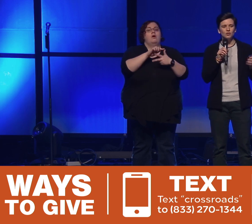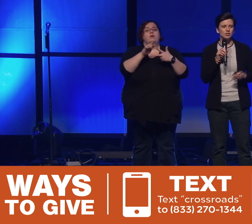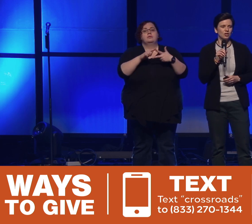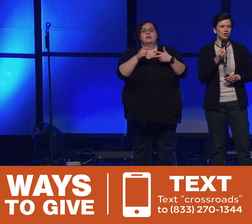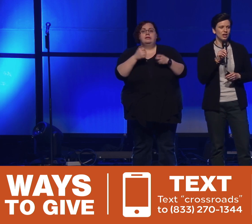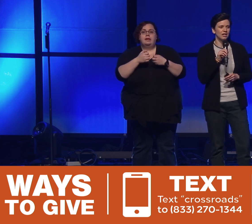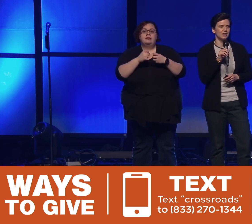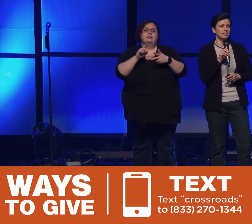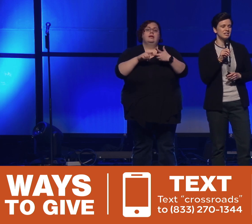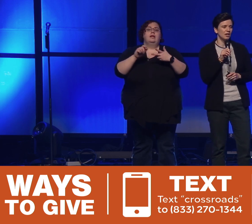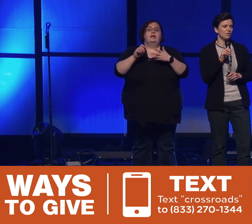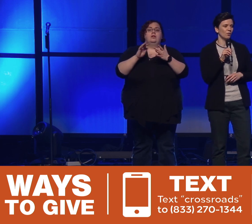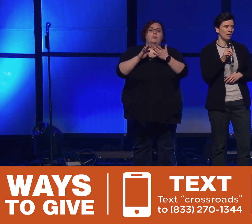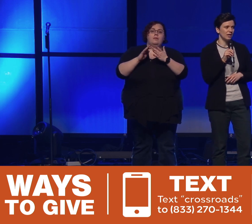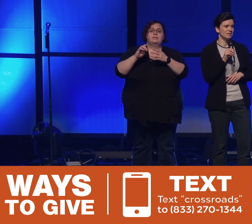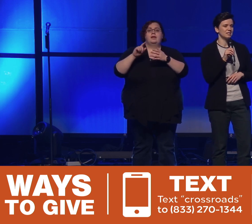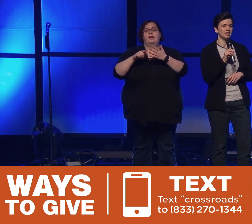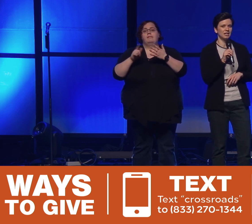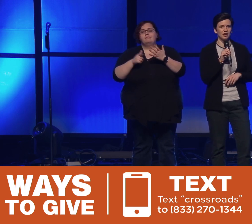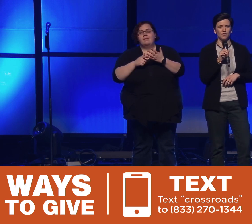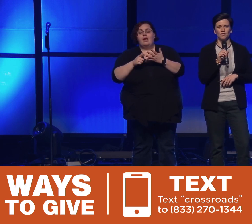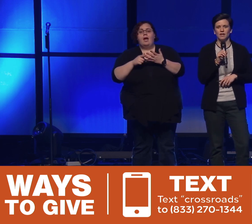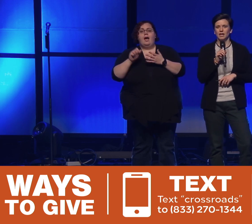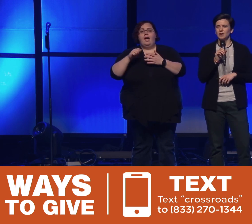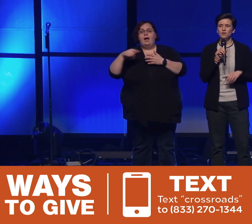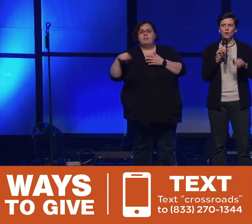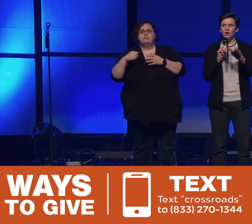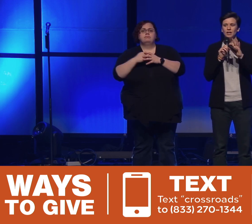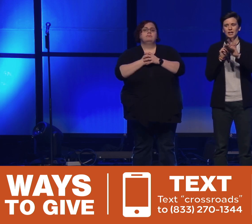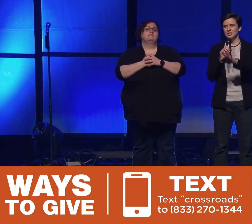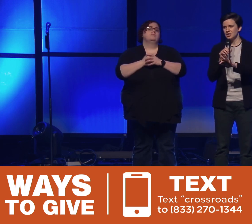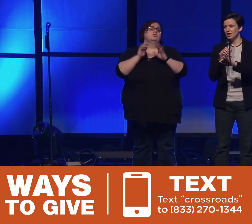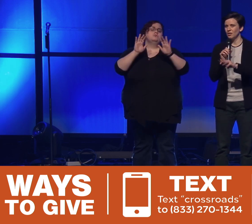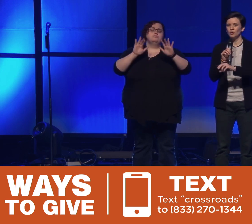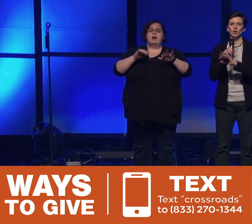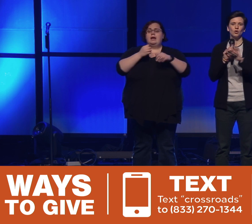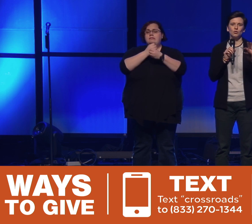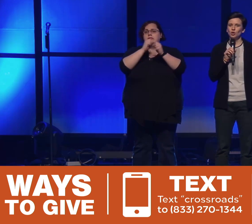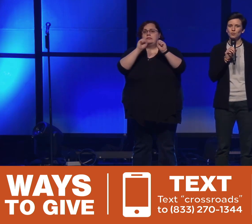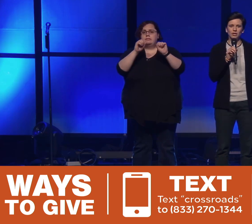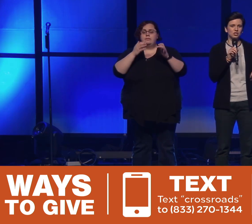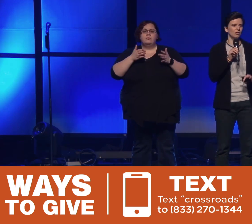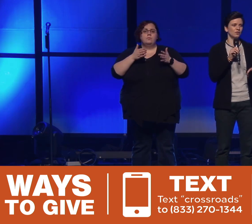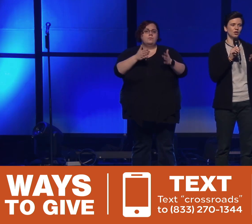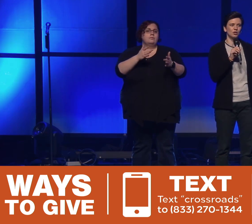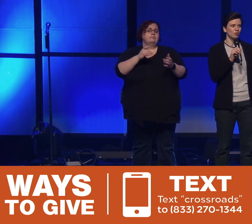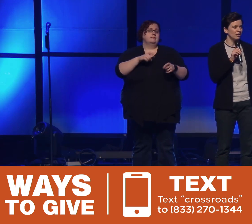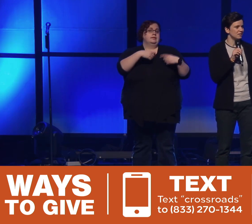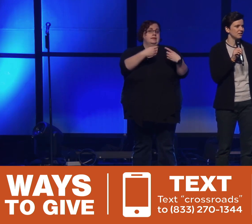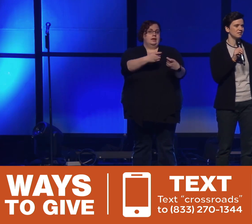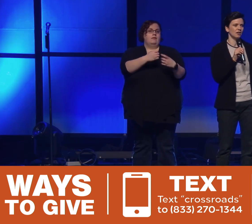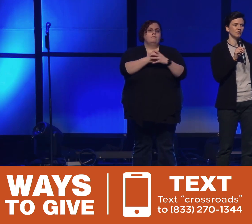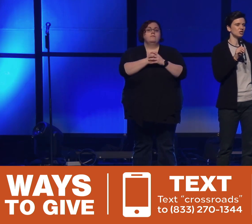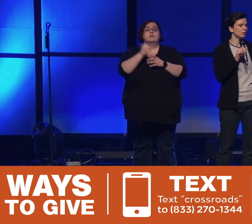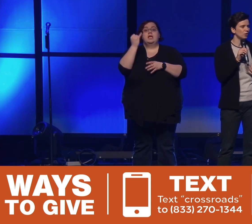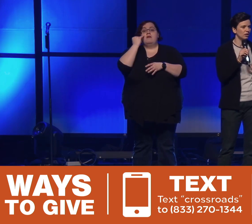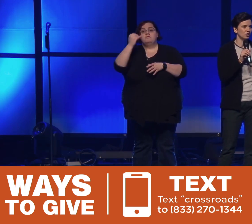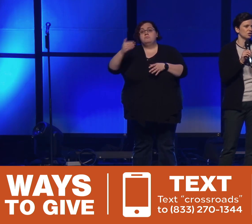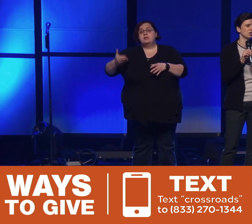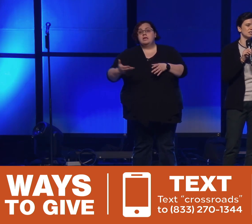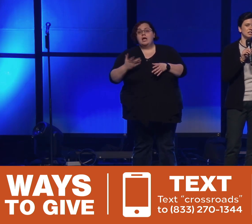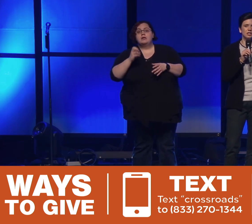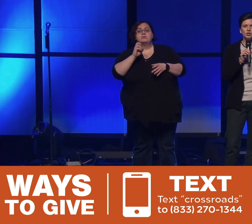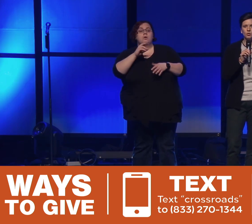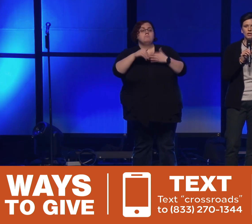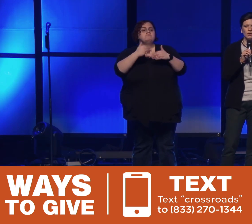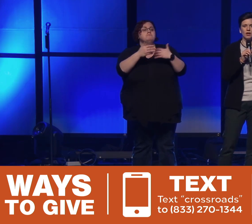All of those are great and safe ways to give. If you are a guest today, though, no pressure. If you're in the process of exploring